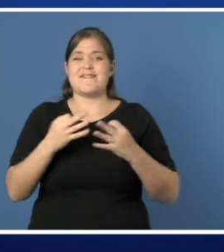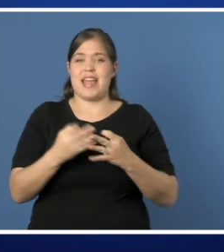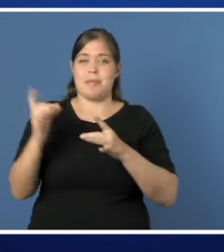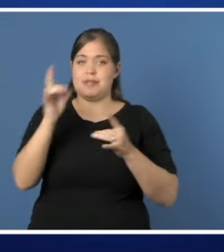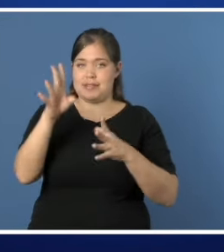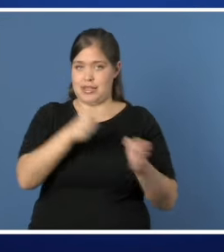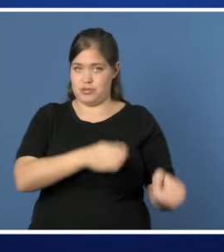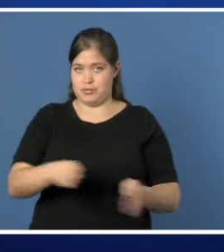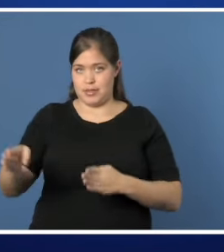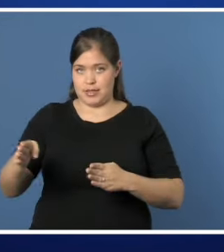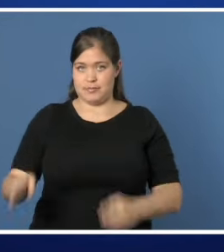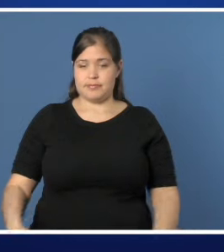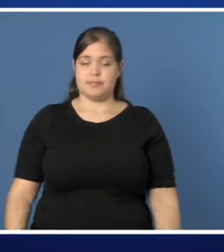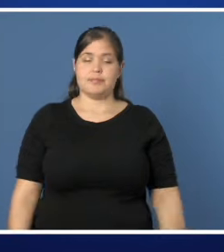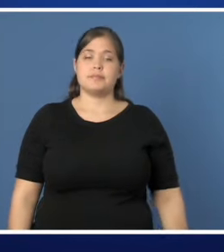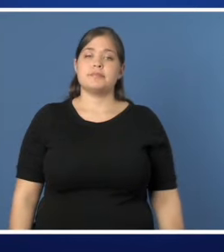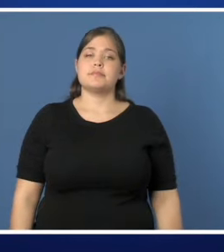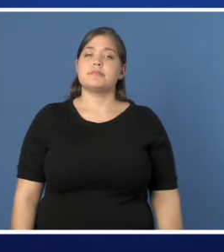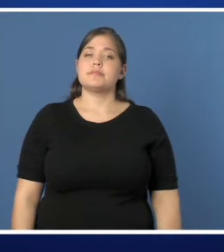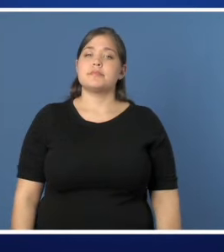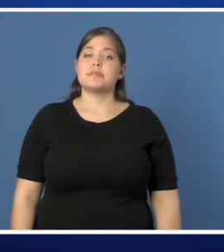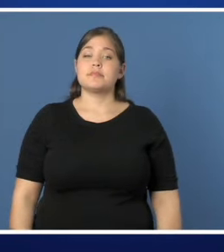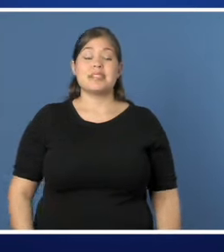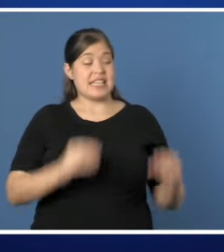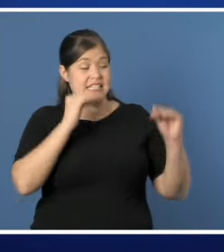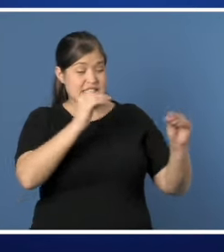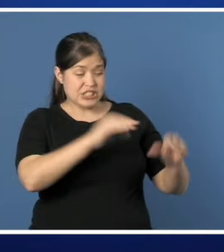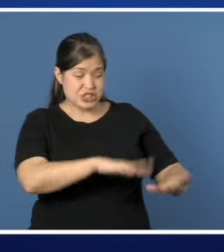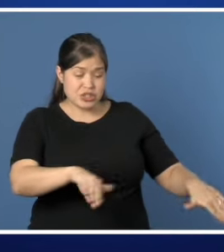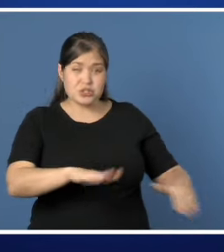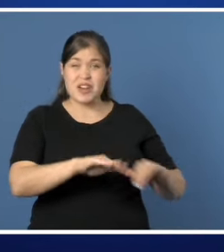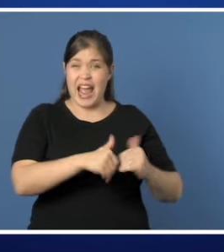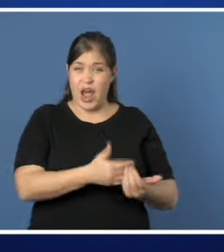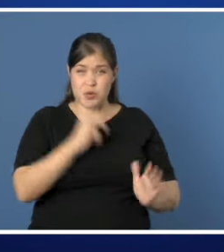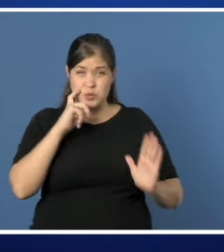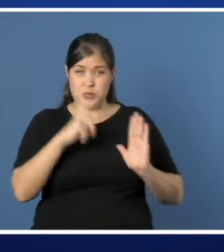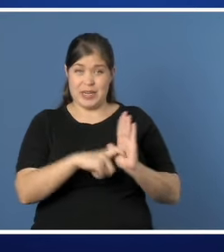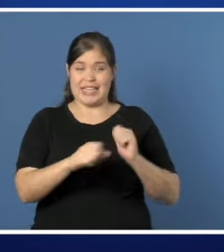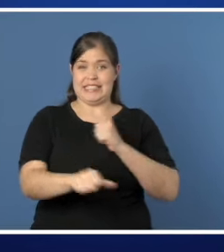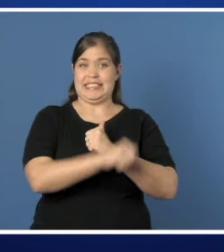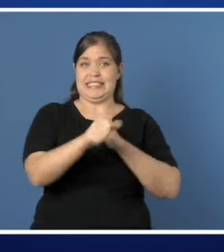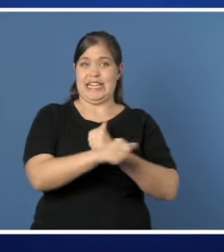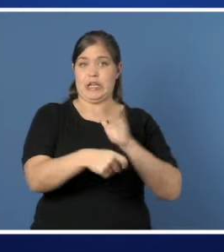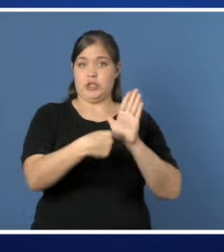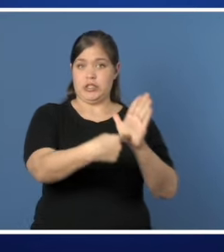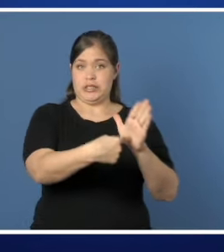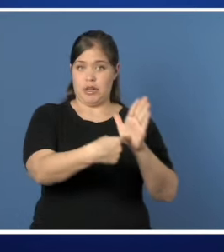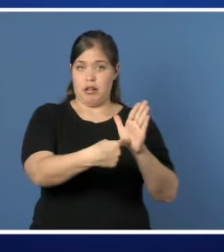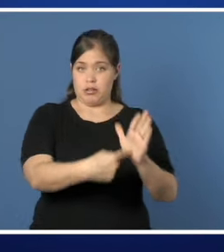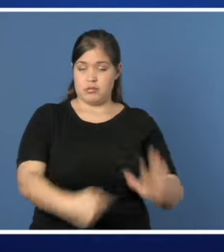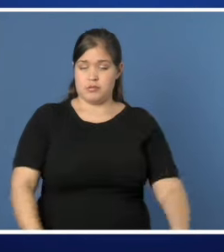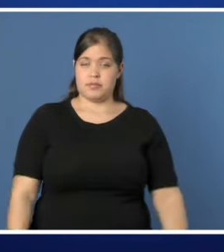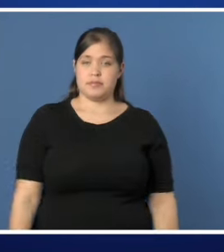a family disaster plan Teach children how to recognize danger signals